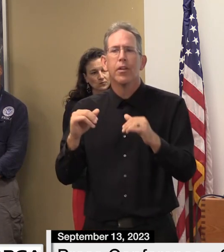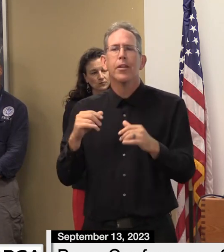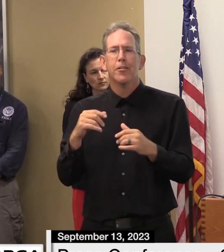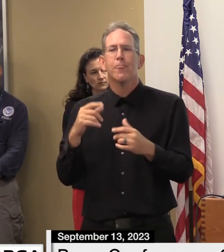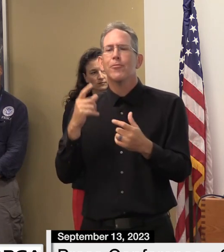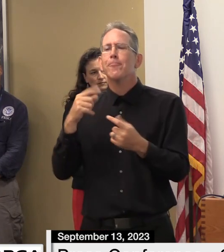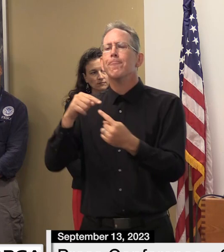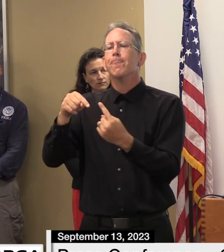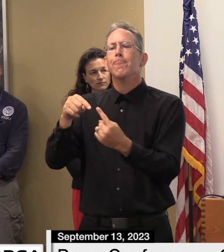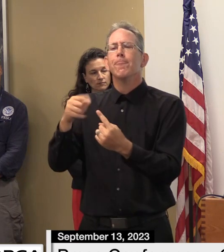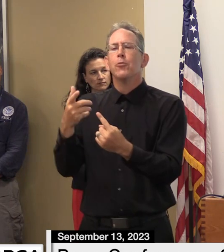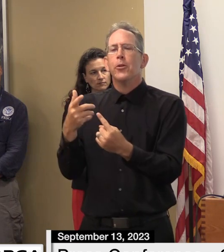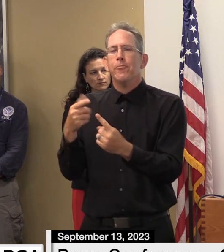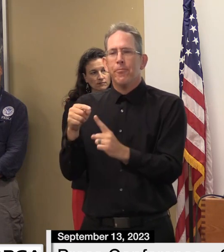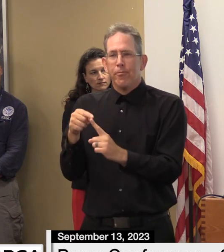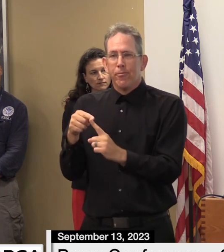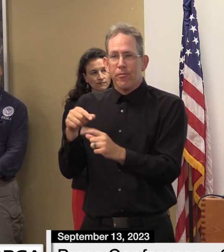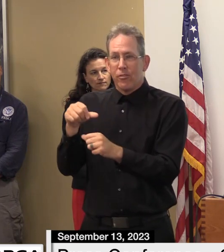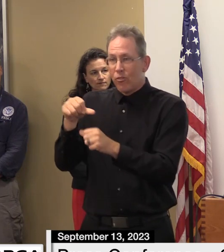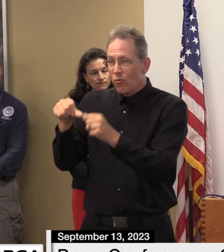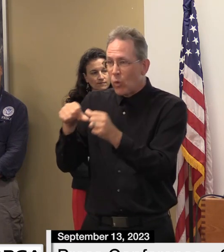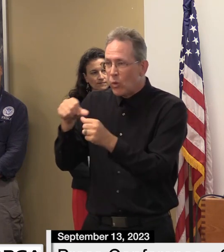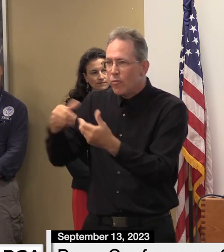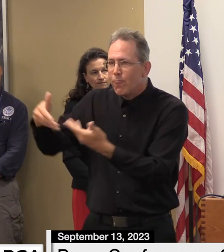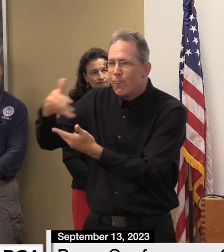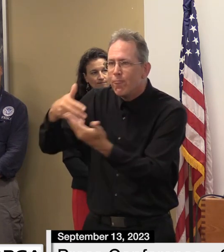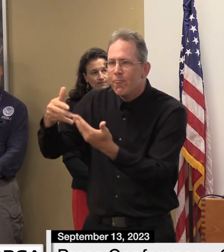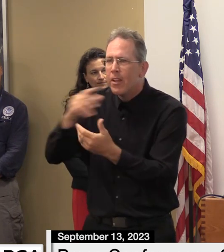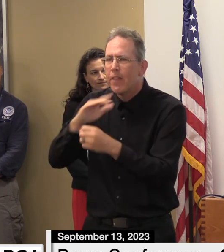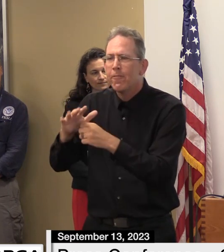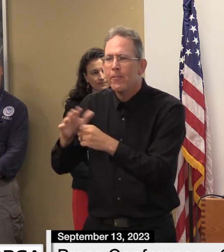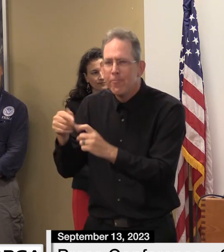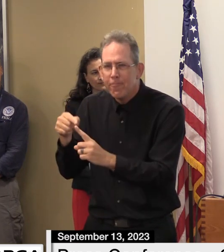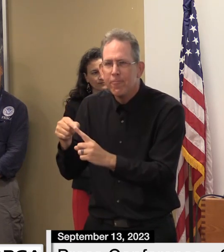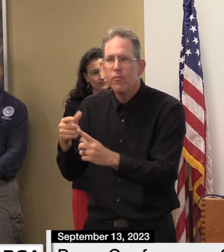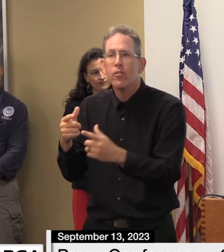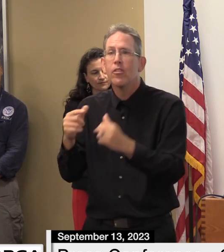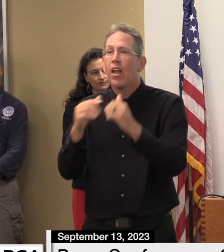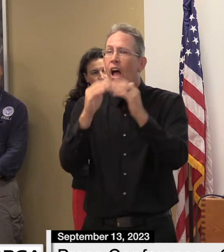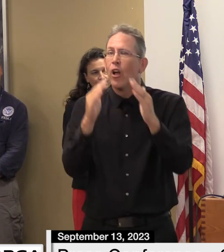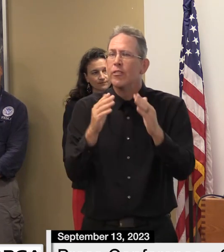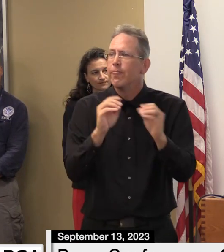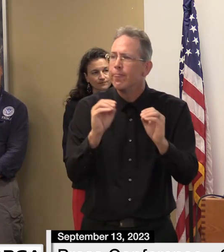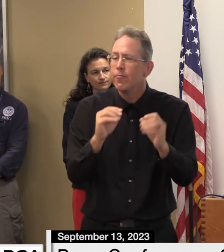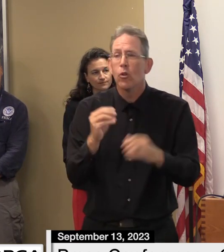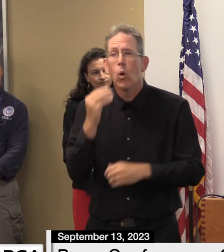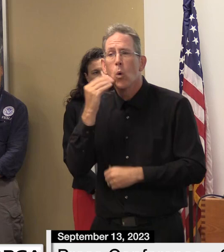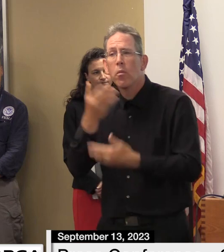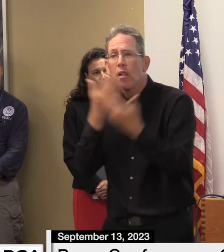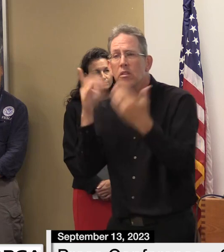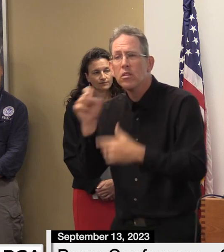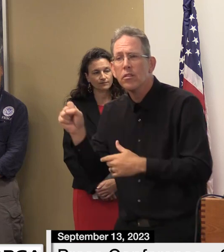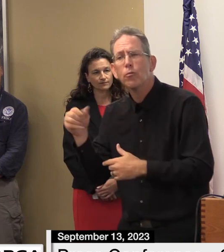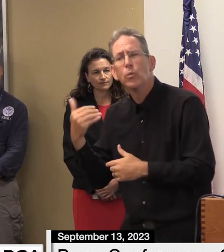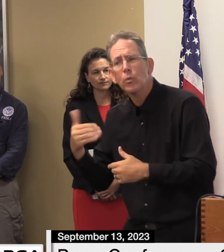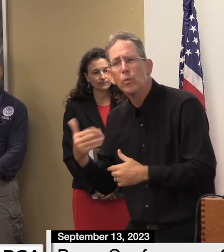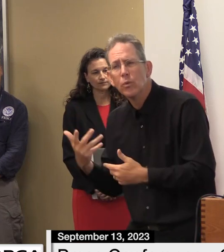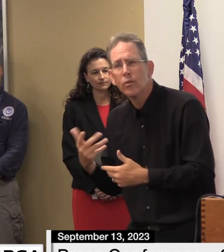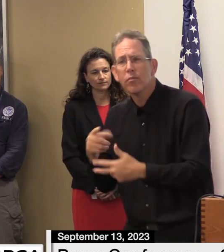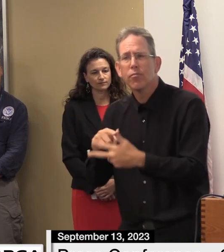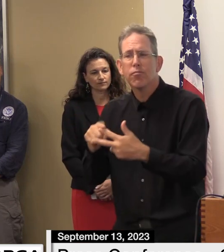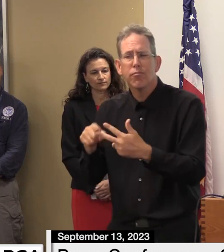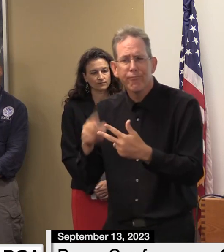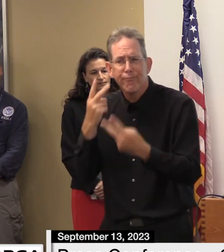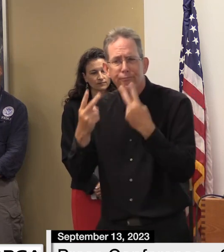state is in terms of the lack of housing is its exacerbation of homelessness, challenges around serving